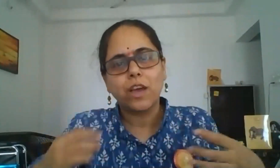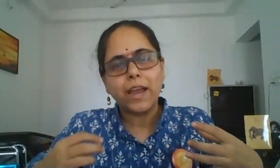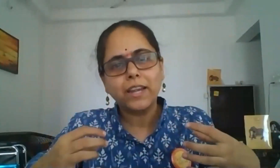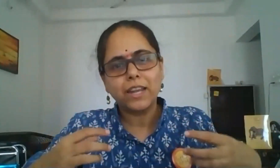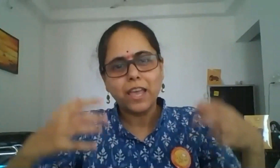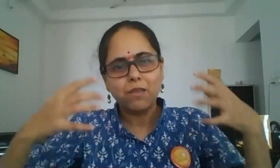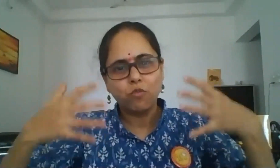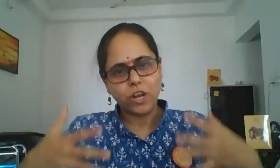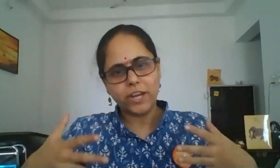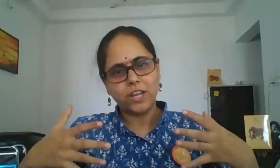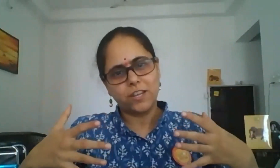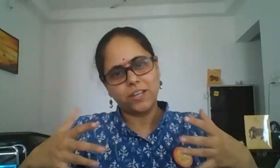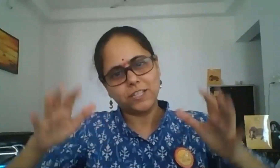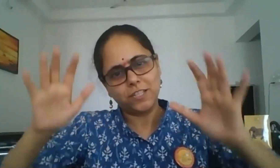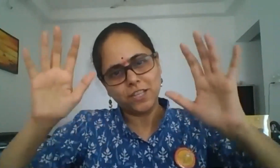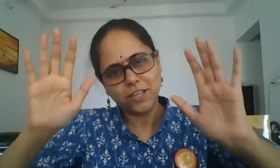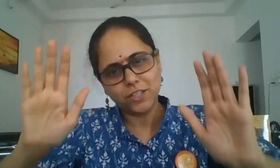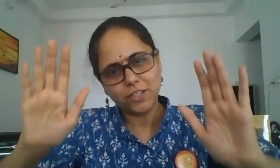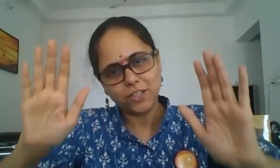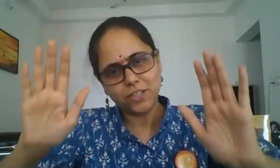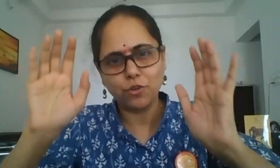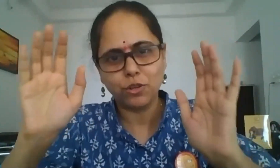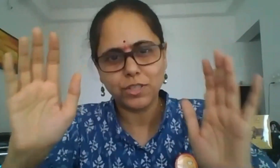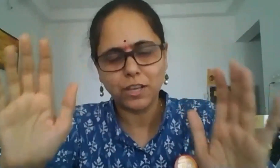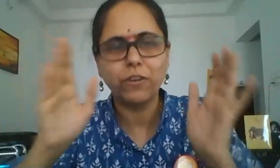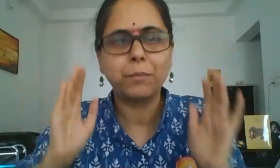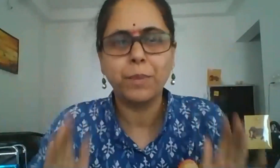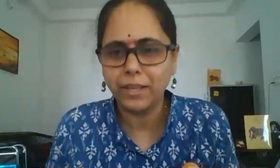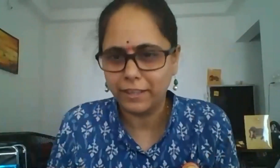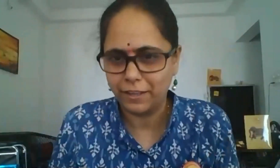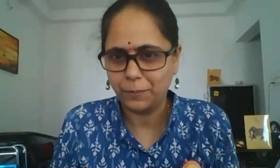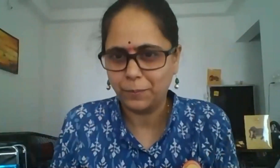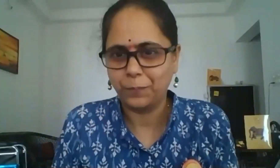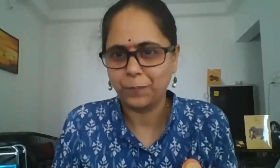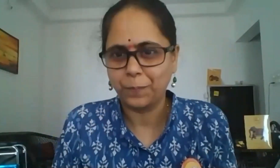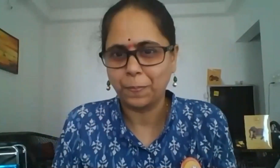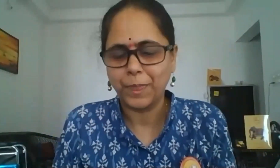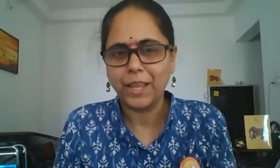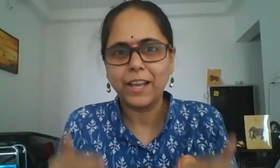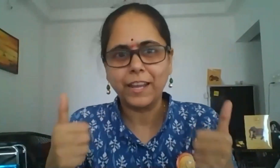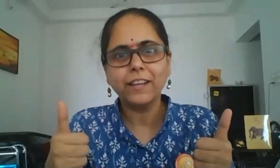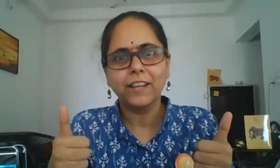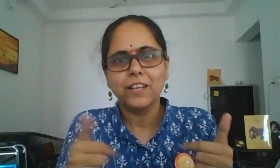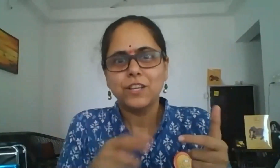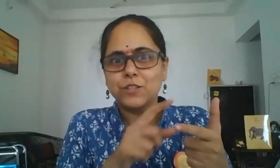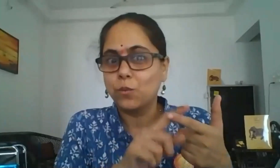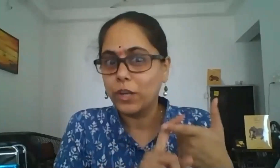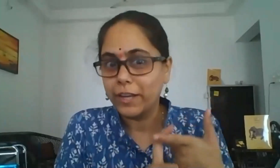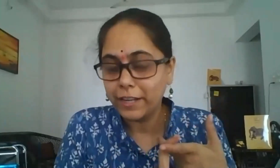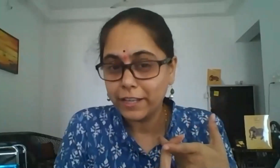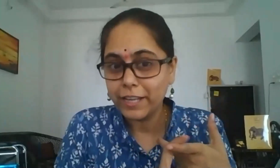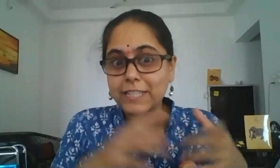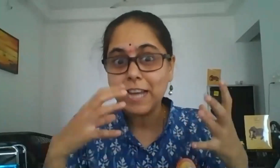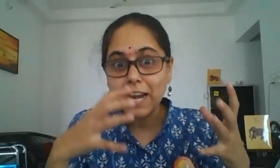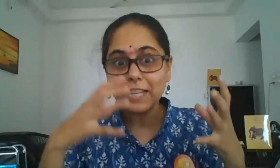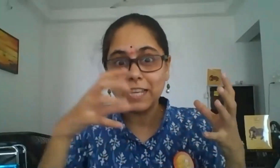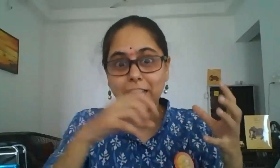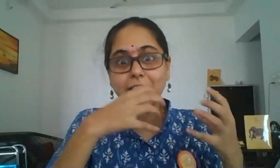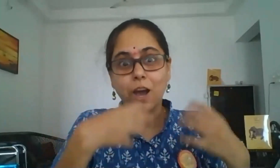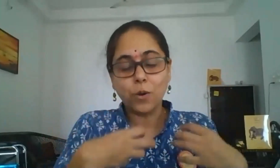at time, volunteering is just being yourself and being there. Correct? So volunteering, start thinking how